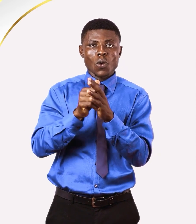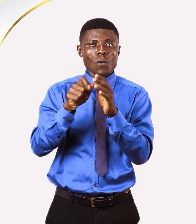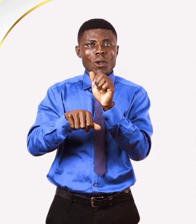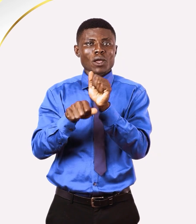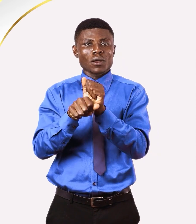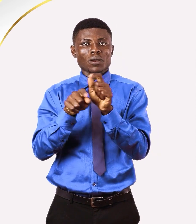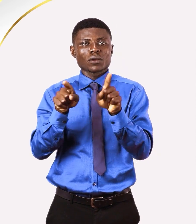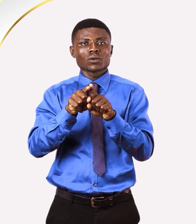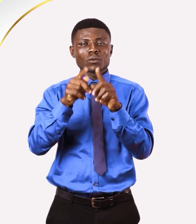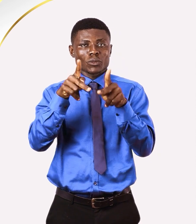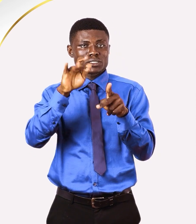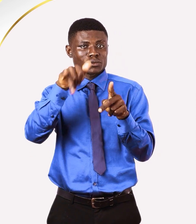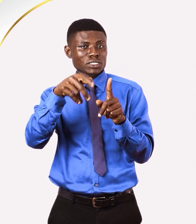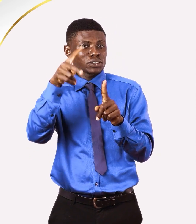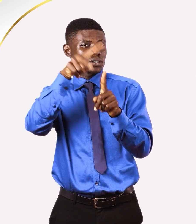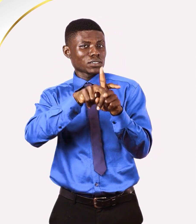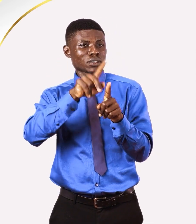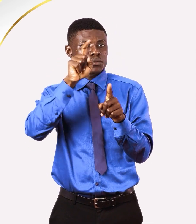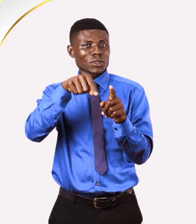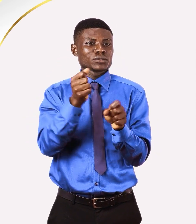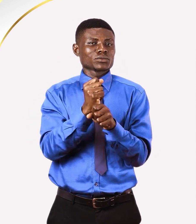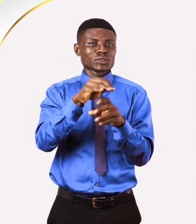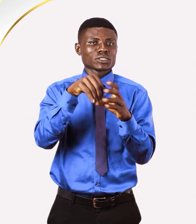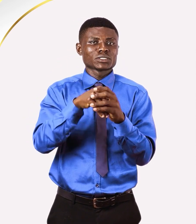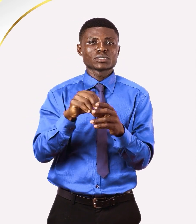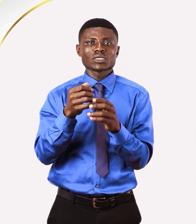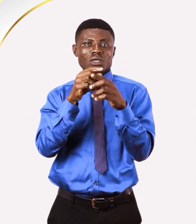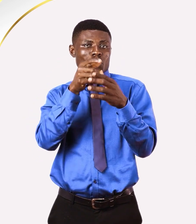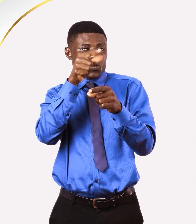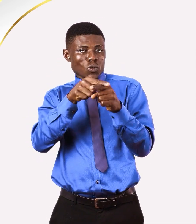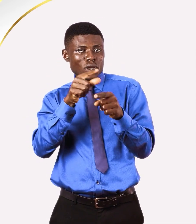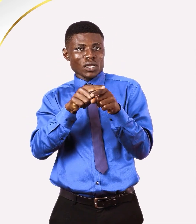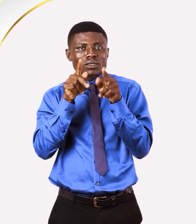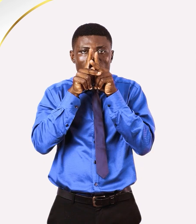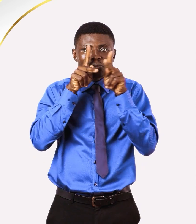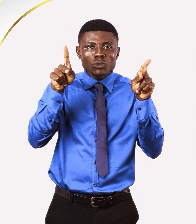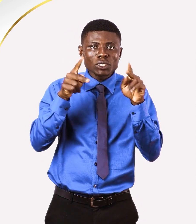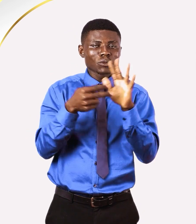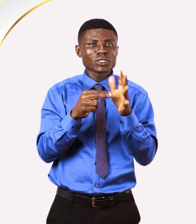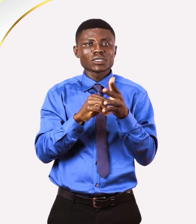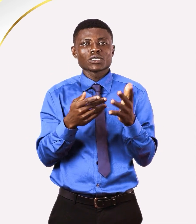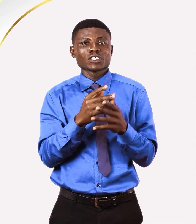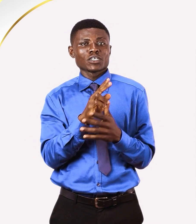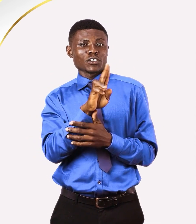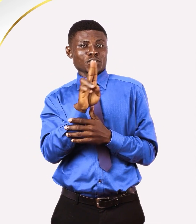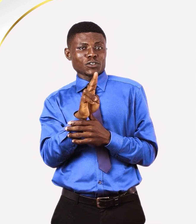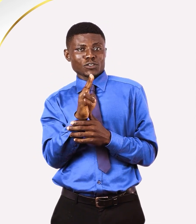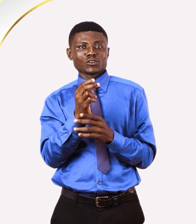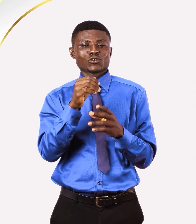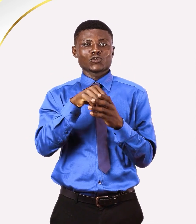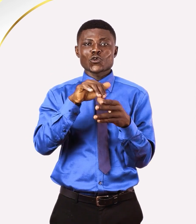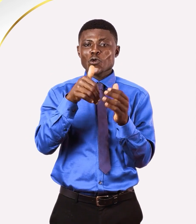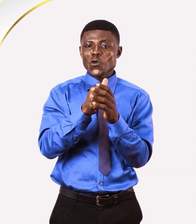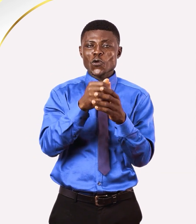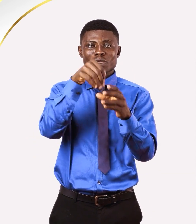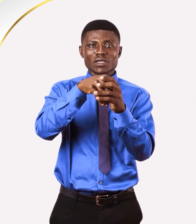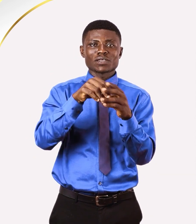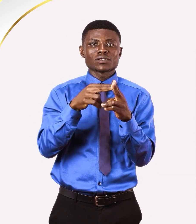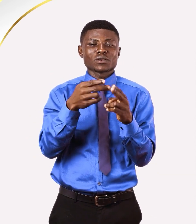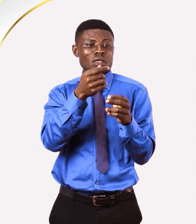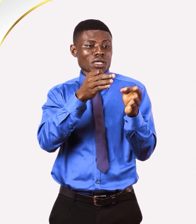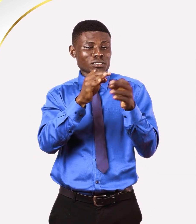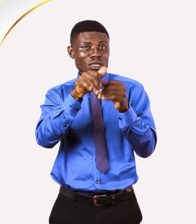the officer designated to whom an application is made. Term. Public. Definition. Used